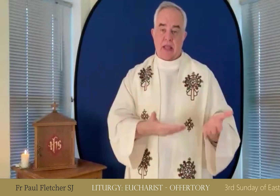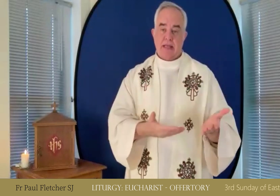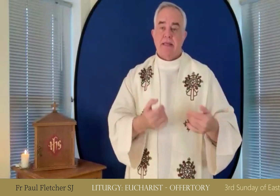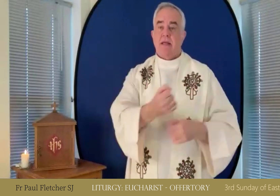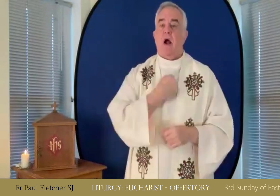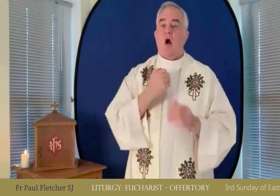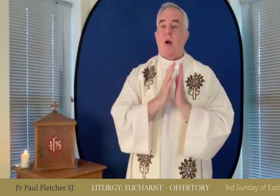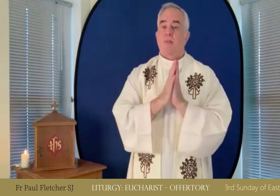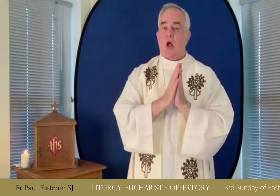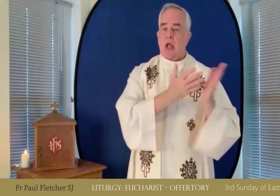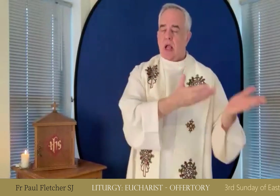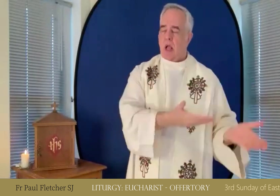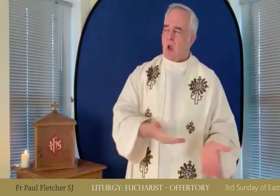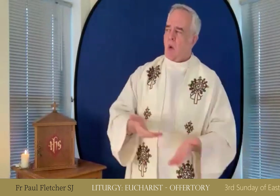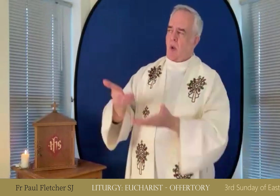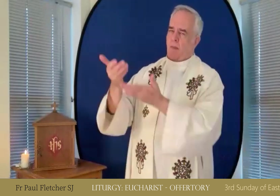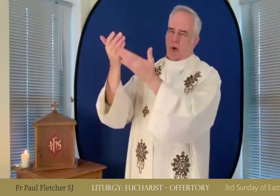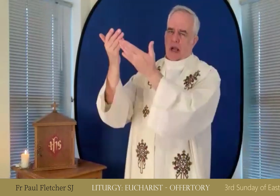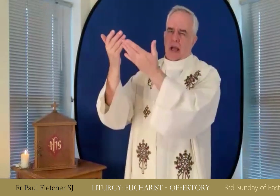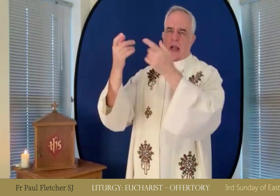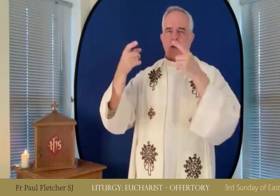This our prayer.